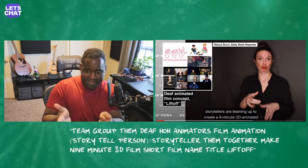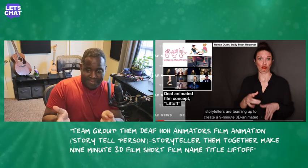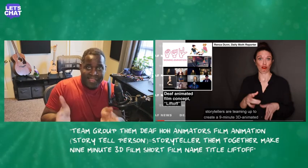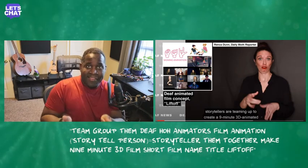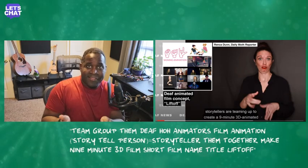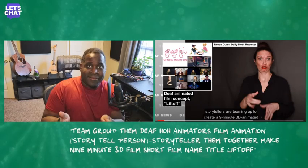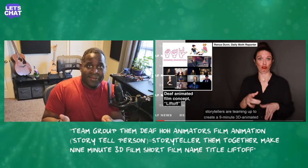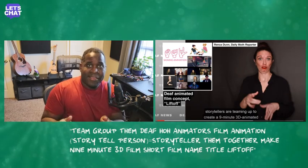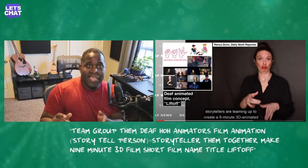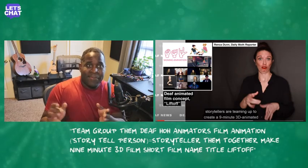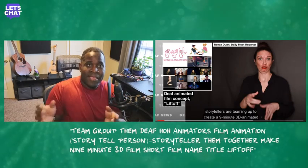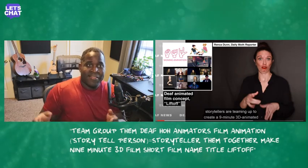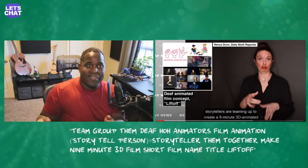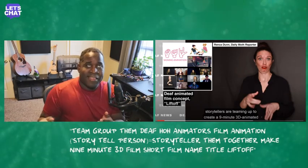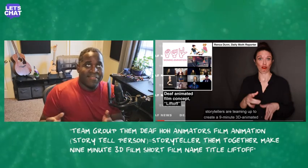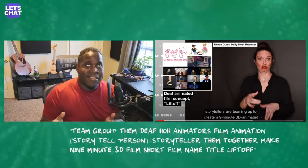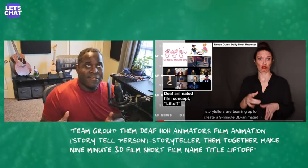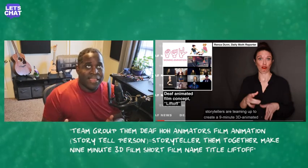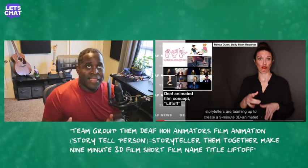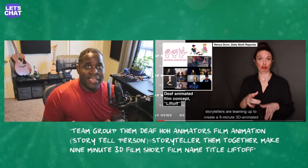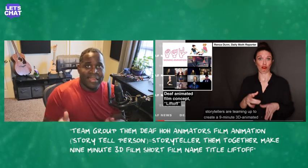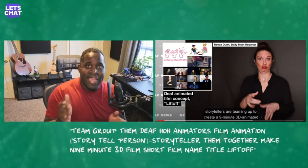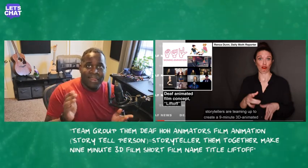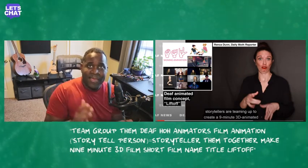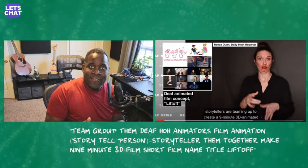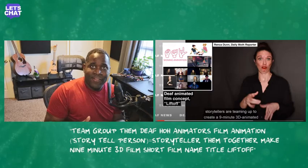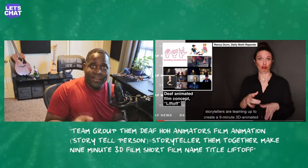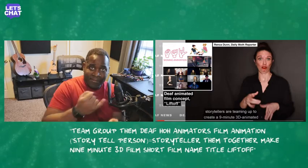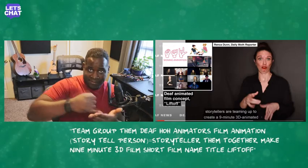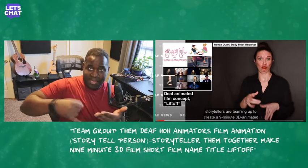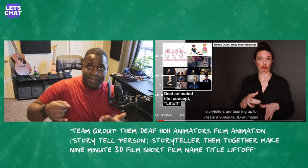like this, it means instead of saying like an